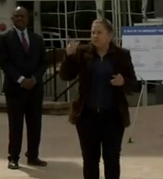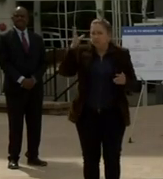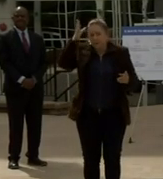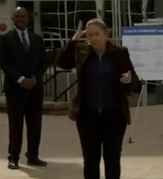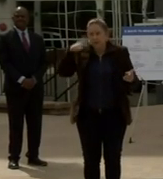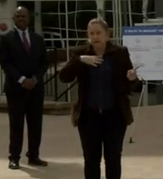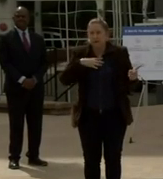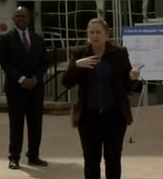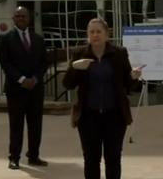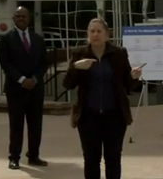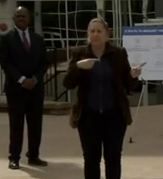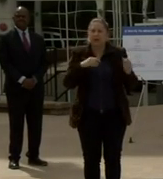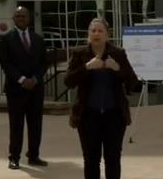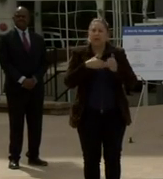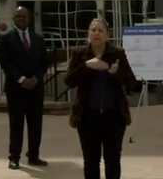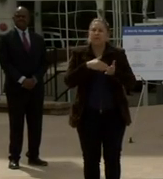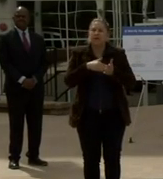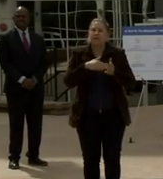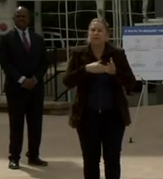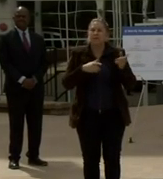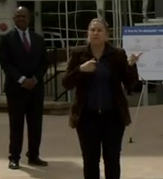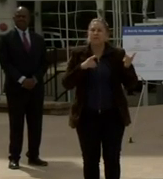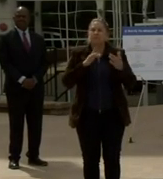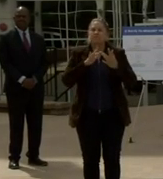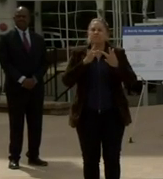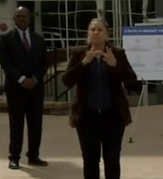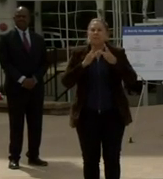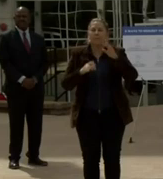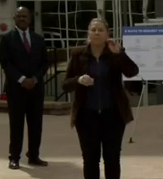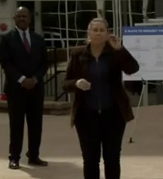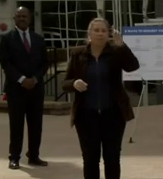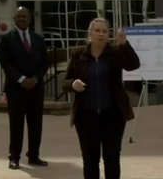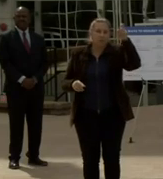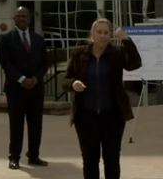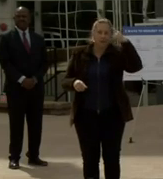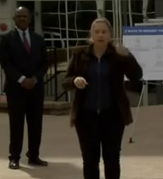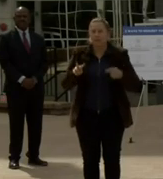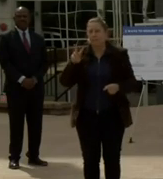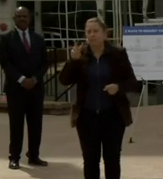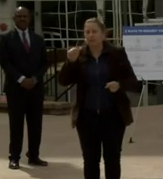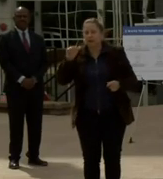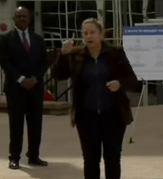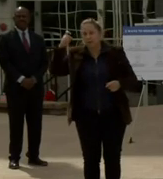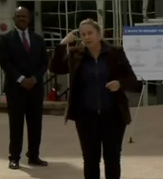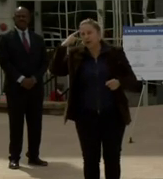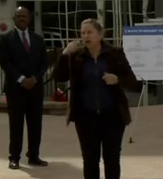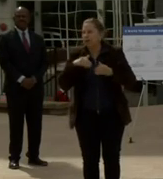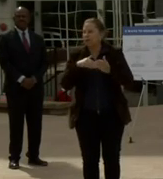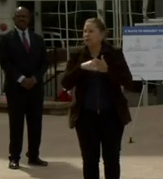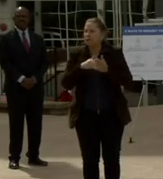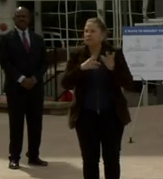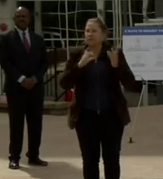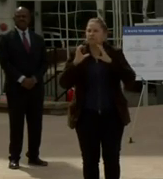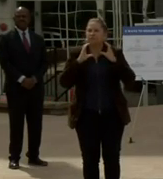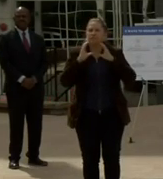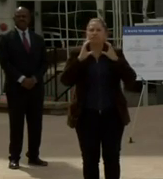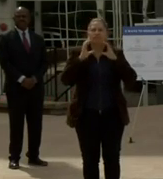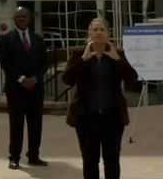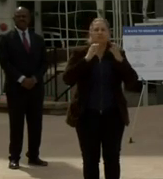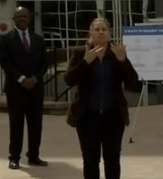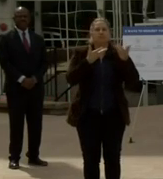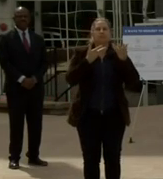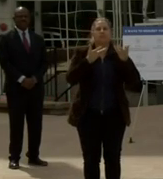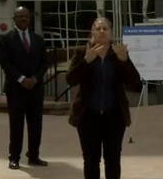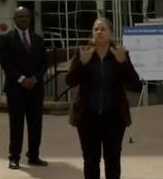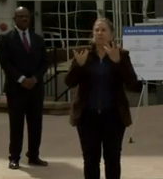Governors Hogan and Northam, and what's the topic of discussion when you are? What is what? What do you discuss with them when you are? What's the